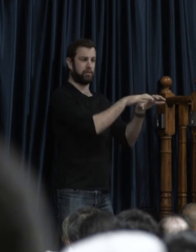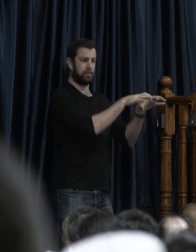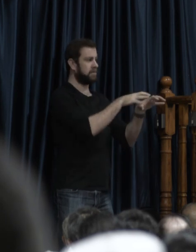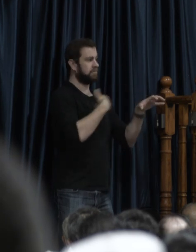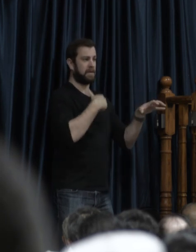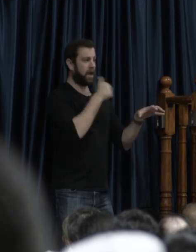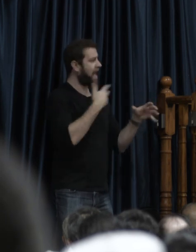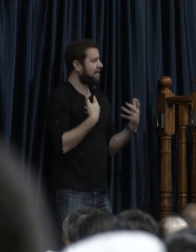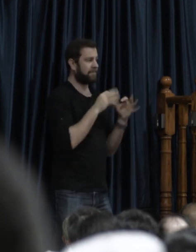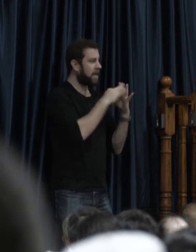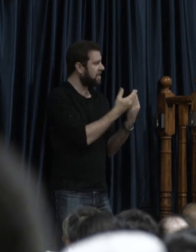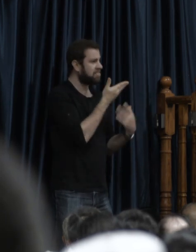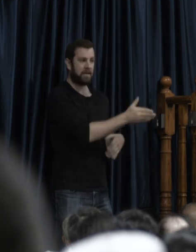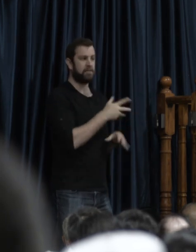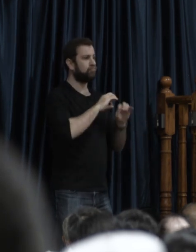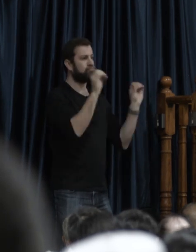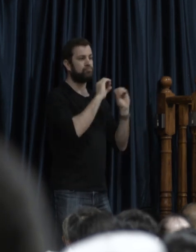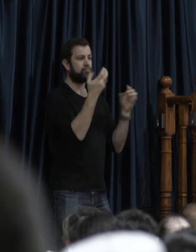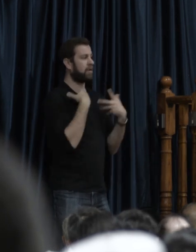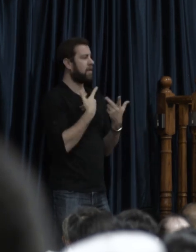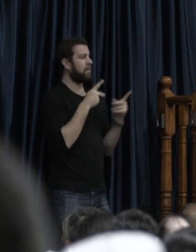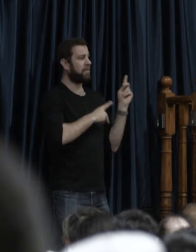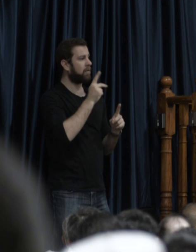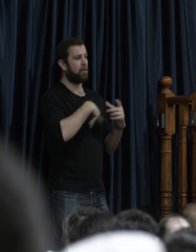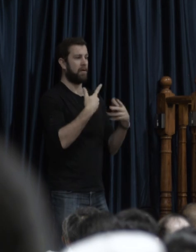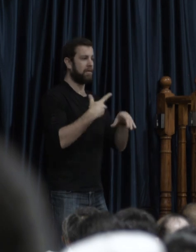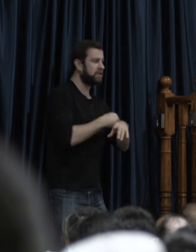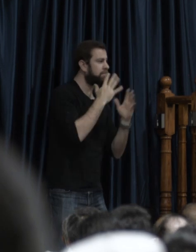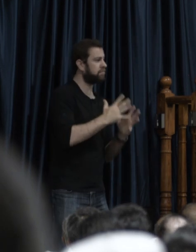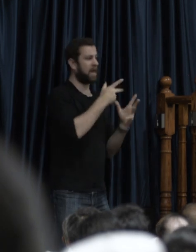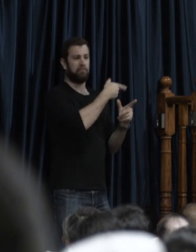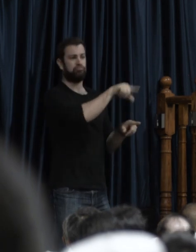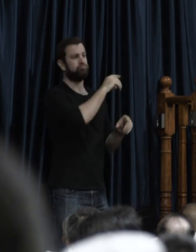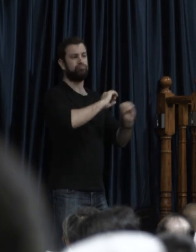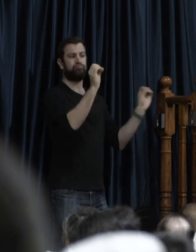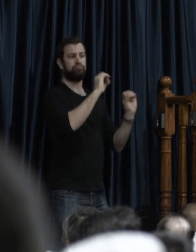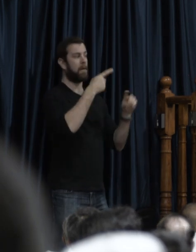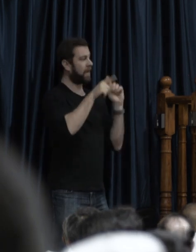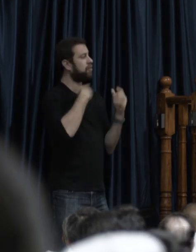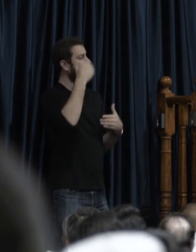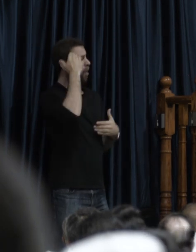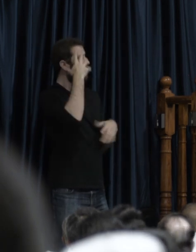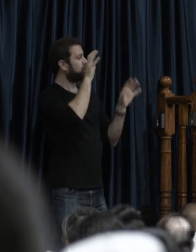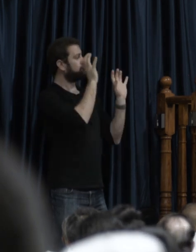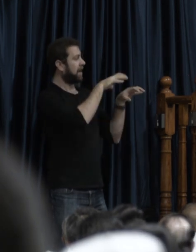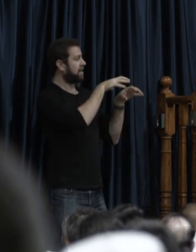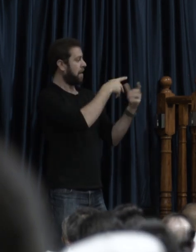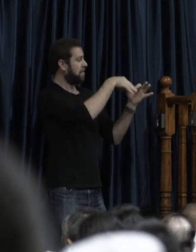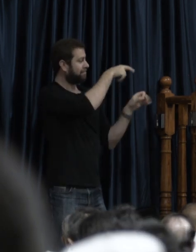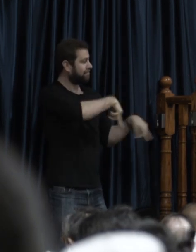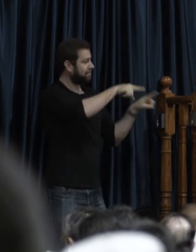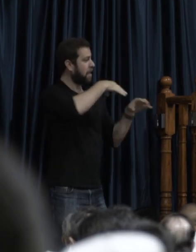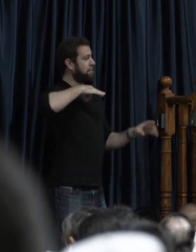have any family there, nor do I have any flock grazing there. Just to know that rain has come and benefited